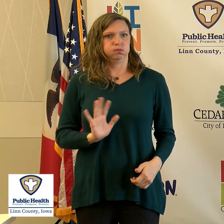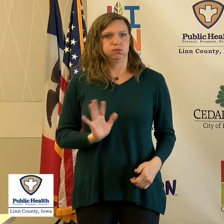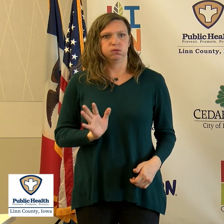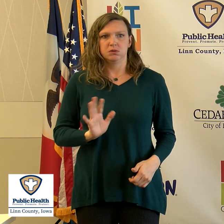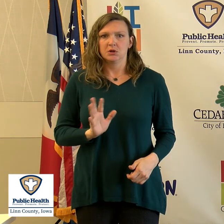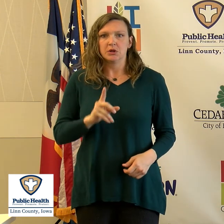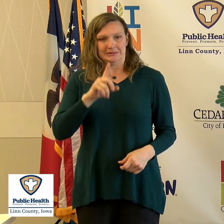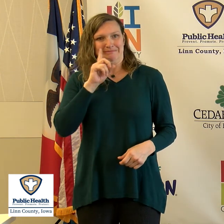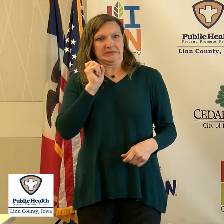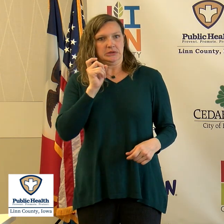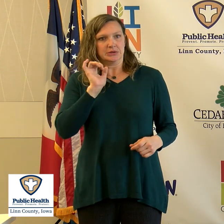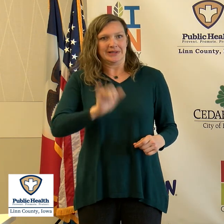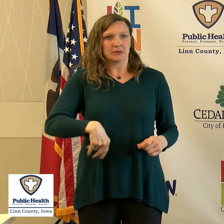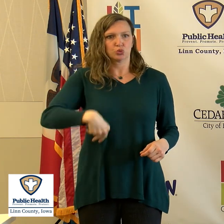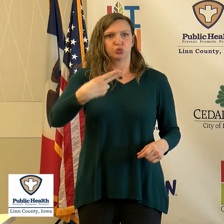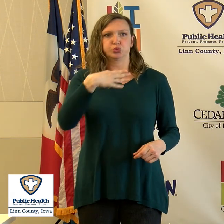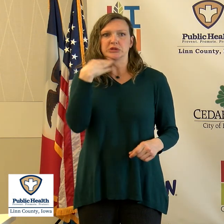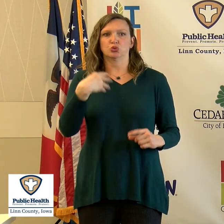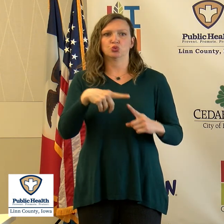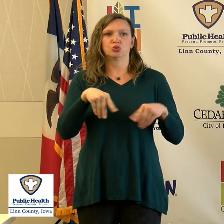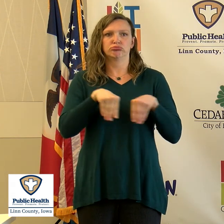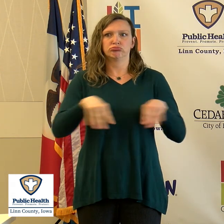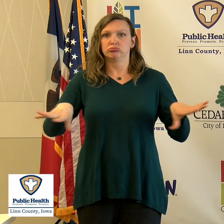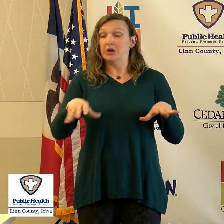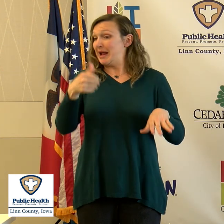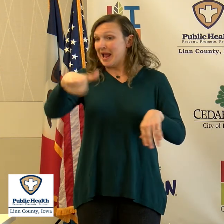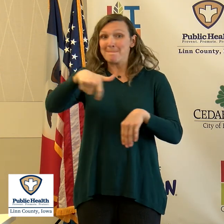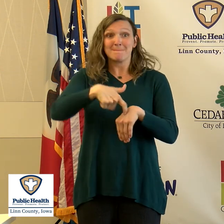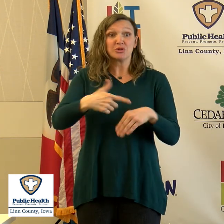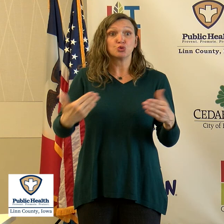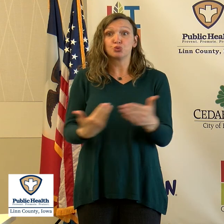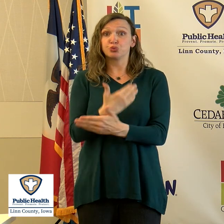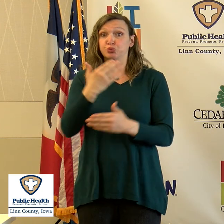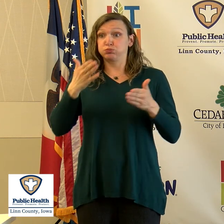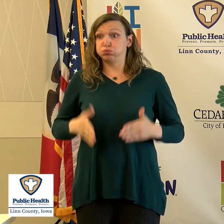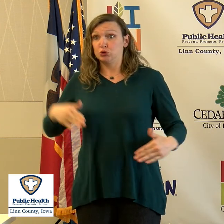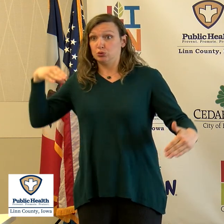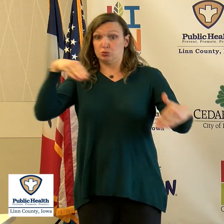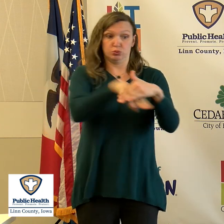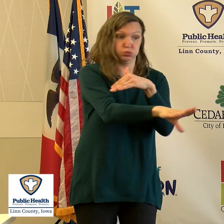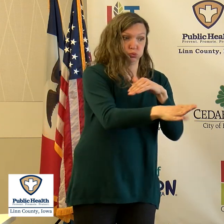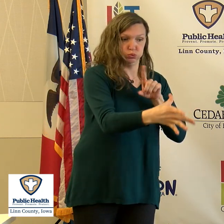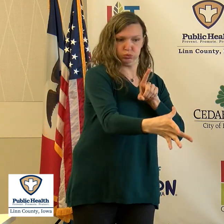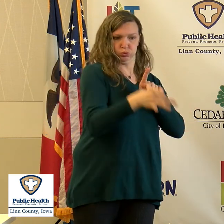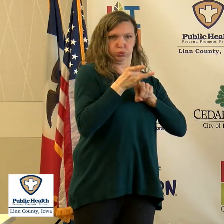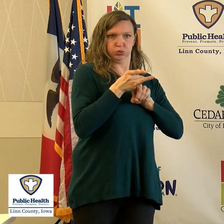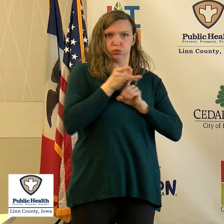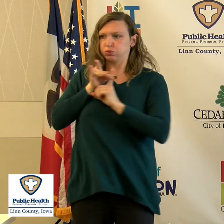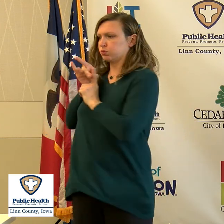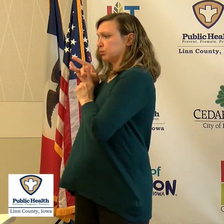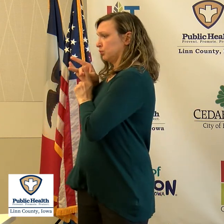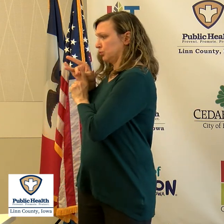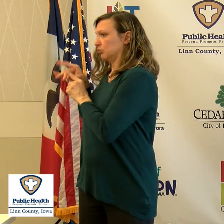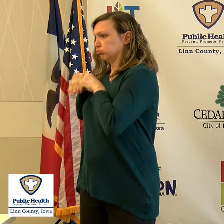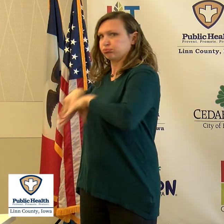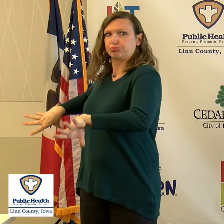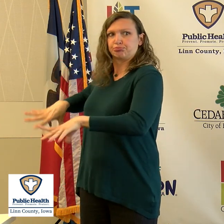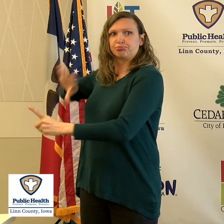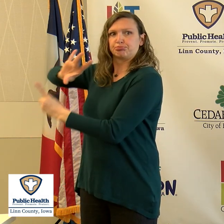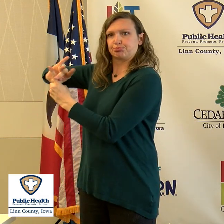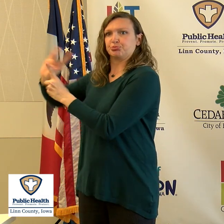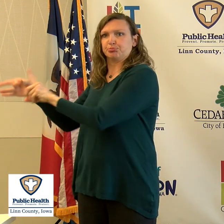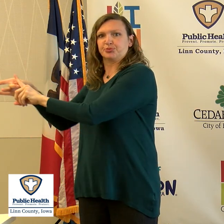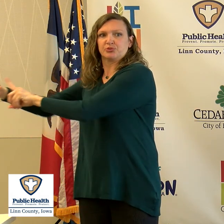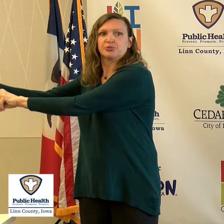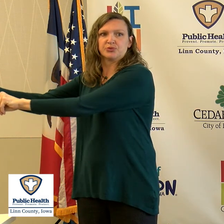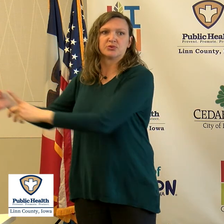Every time a new person enters that facility, there would be a situation where they could potentially bring